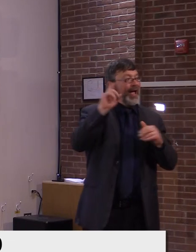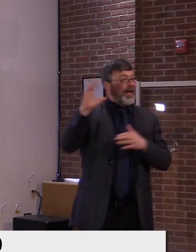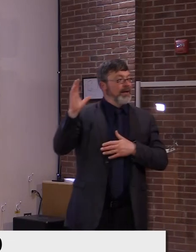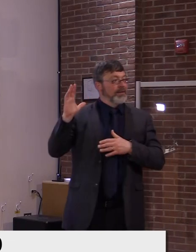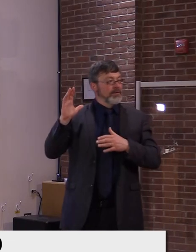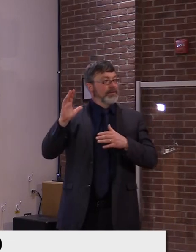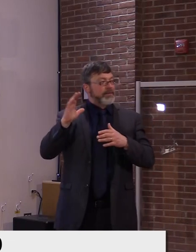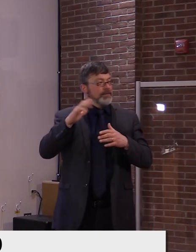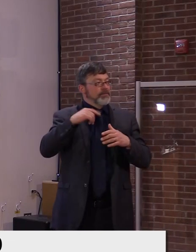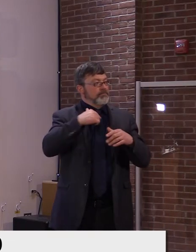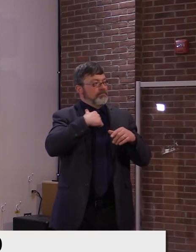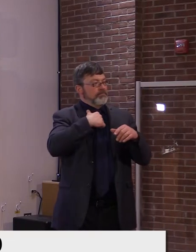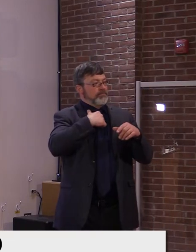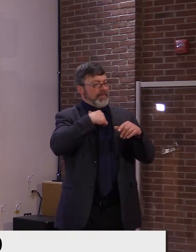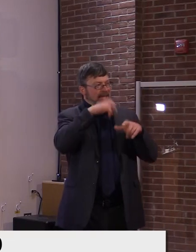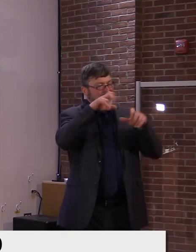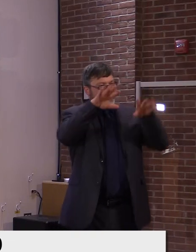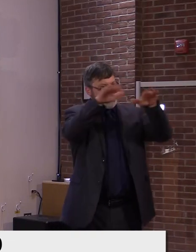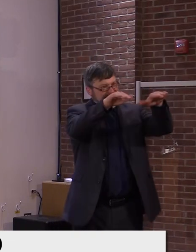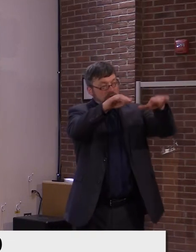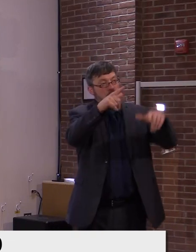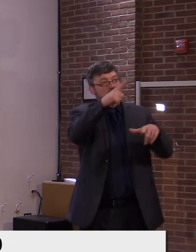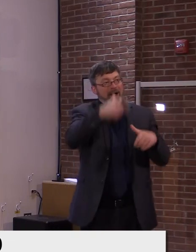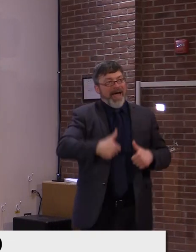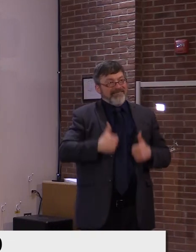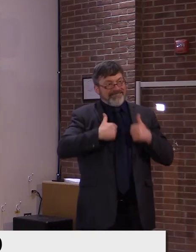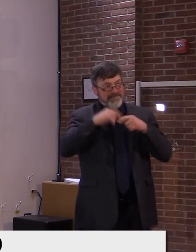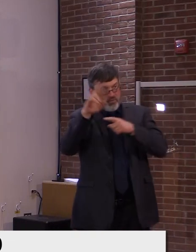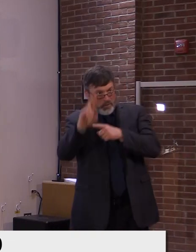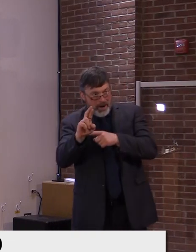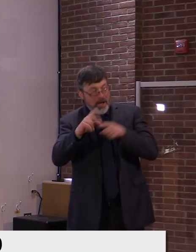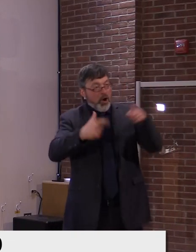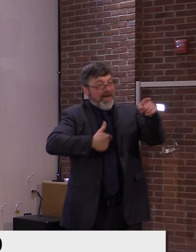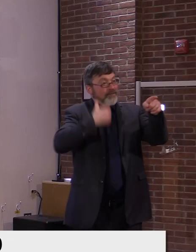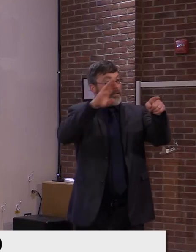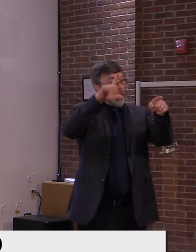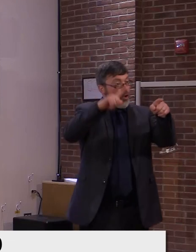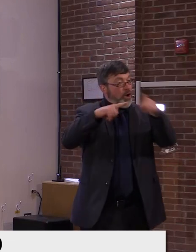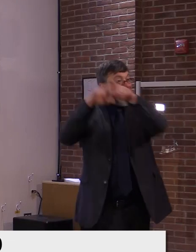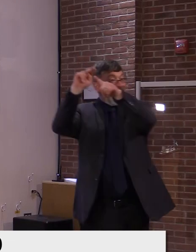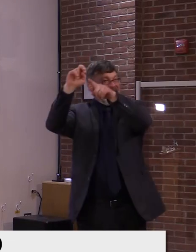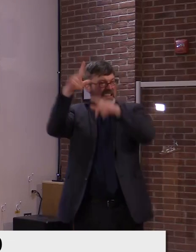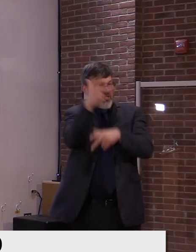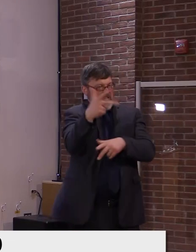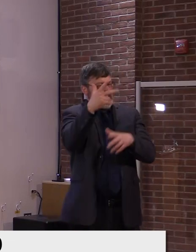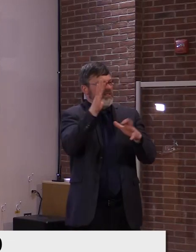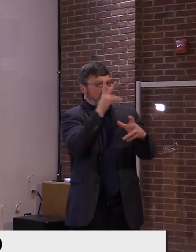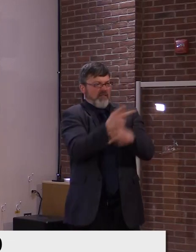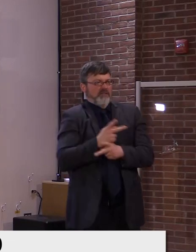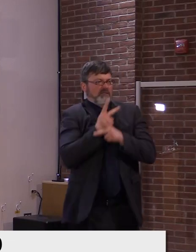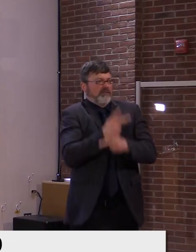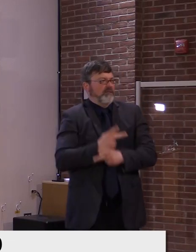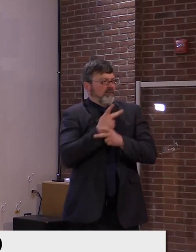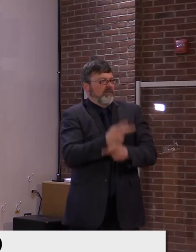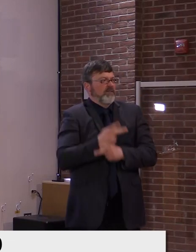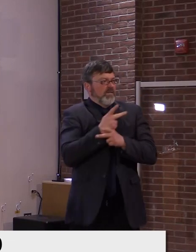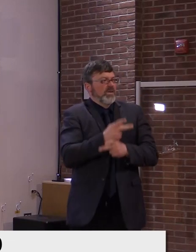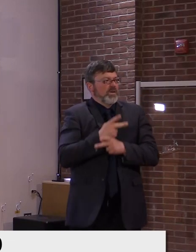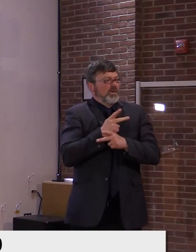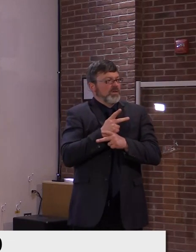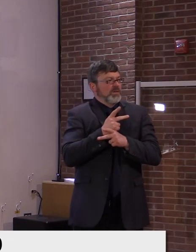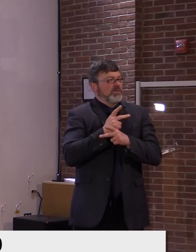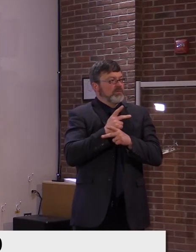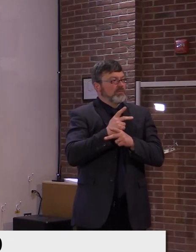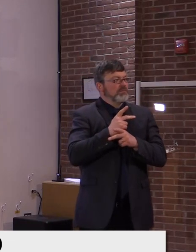hospitalizations, you can see the rates continue to be rather stable, with the overall hospitalization rate increasing about 6.4% this